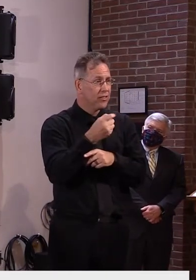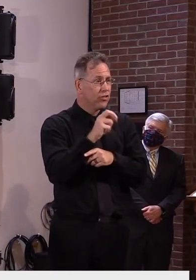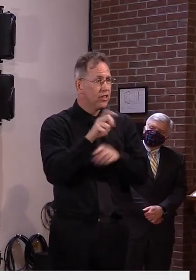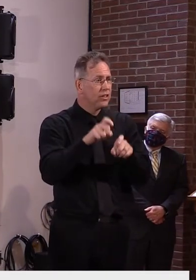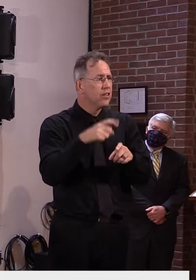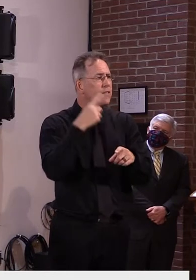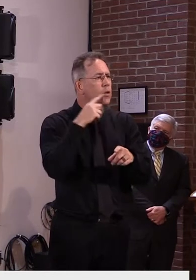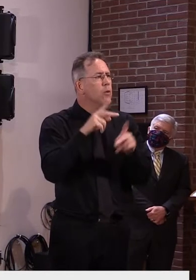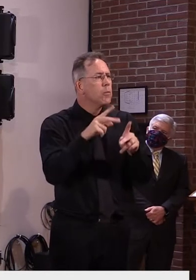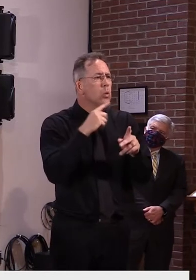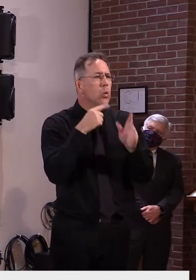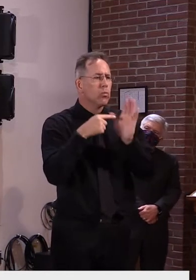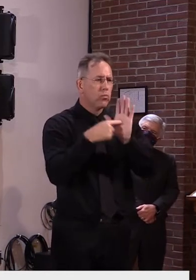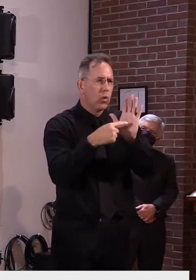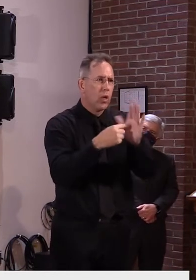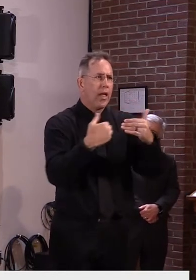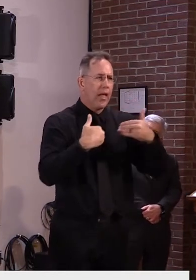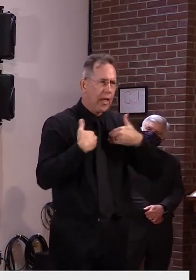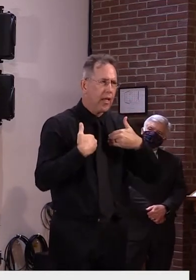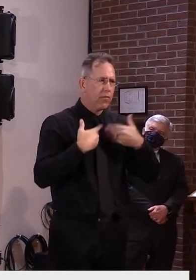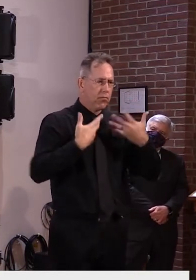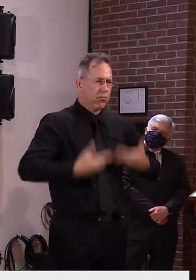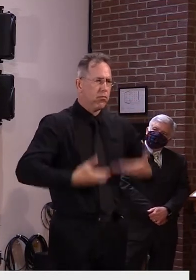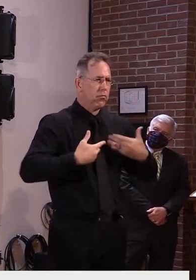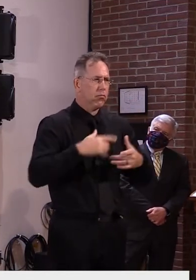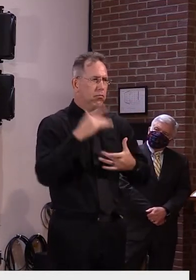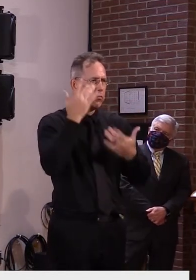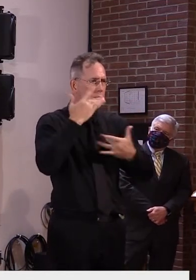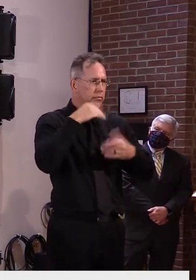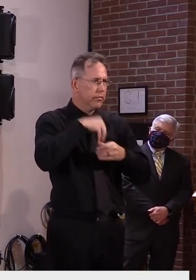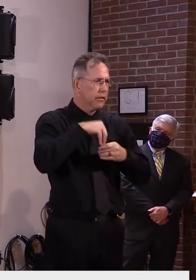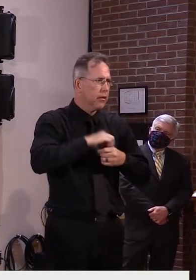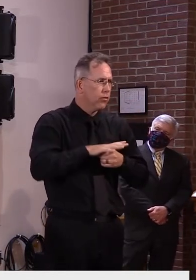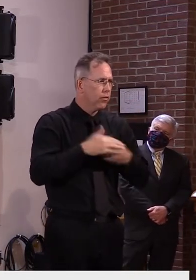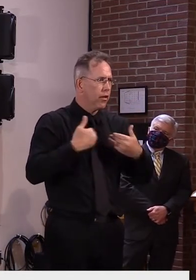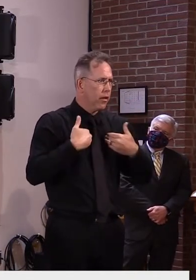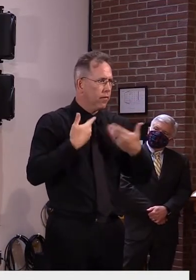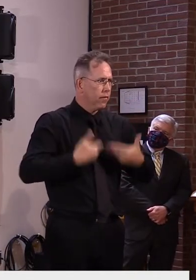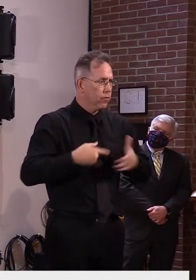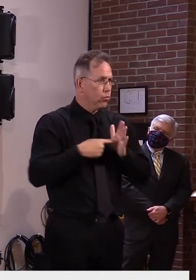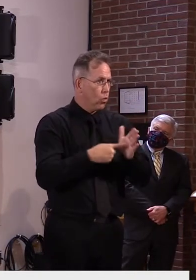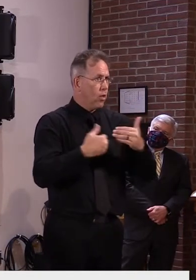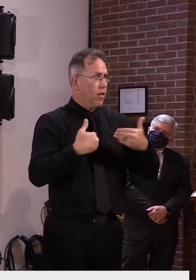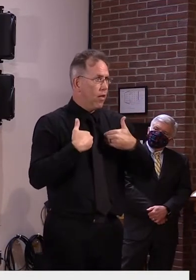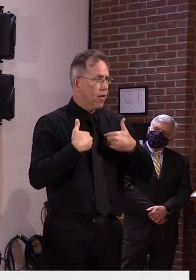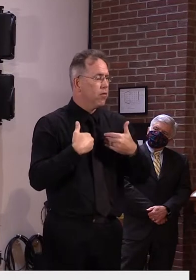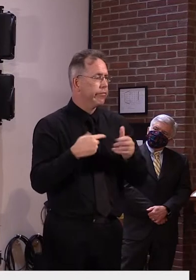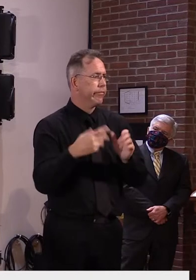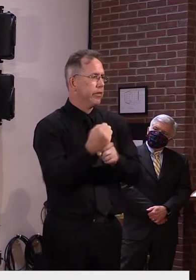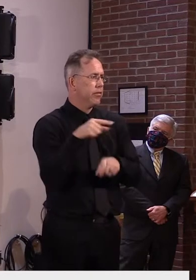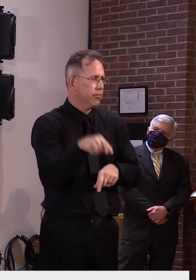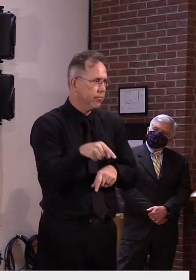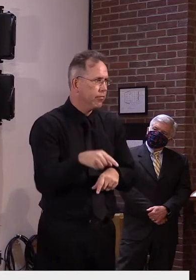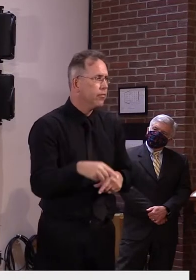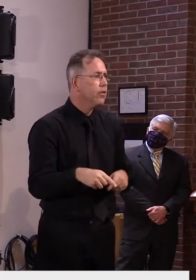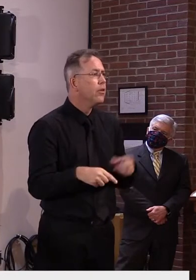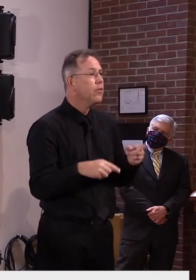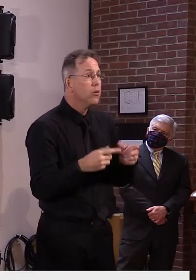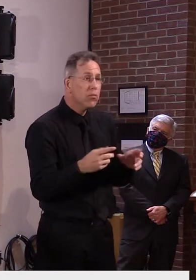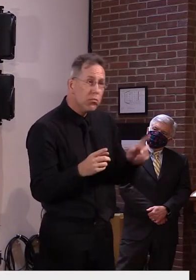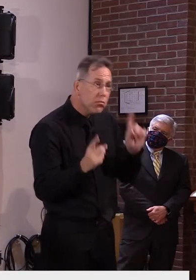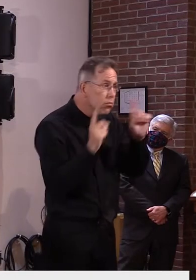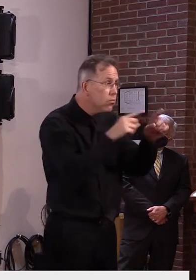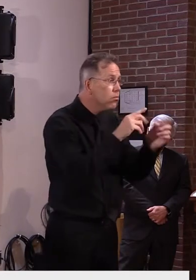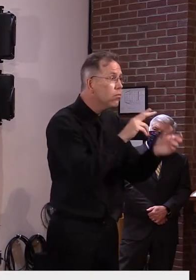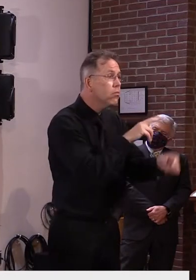in a primary care setting, or also for patients being admitted to a hospital that has limited access to